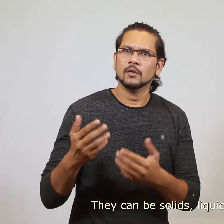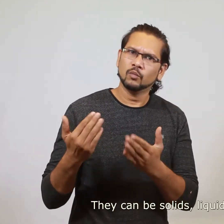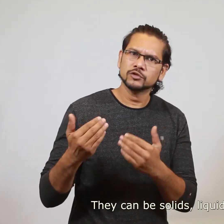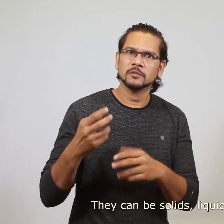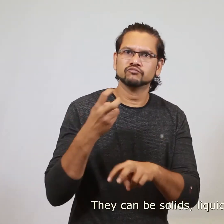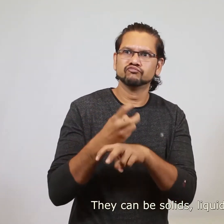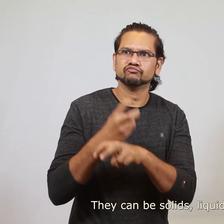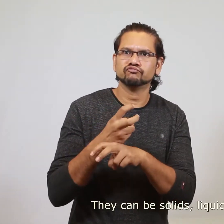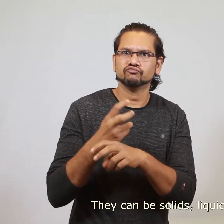They can be solids,